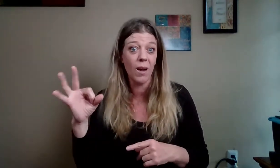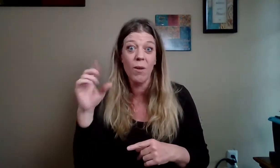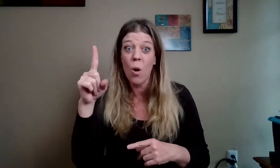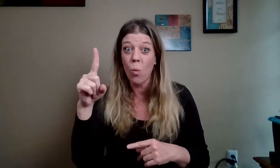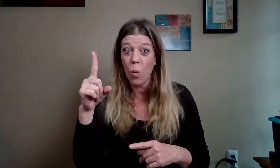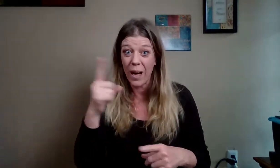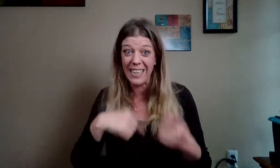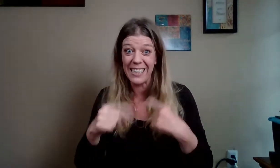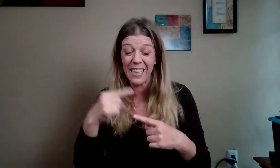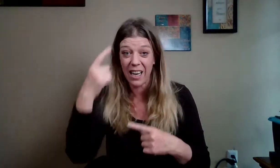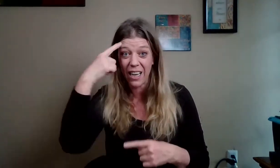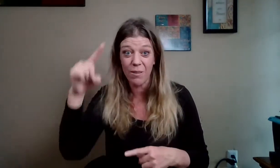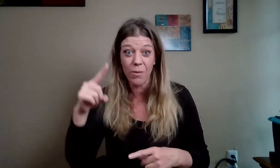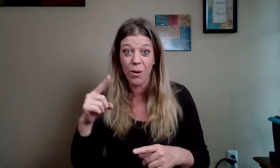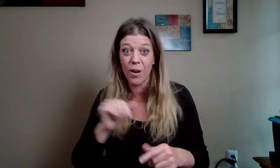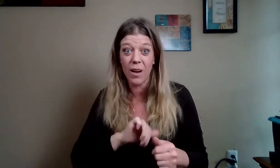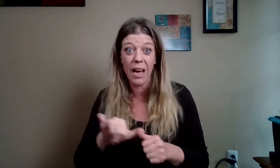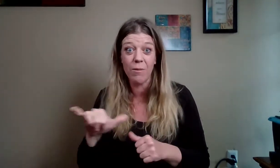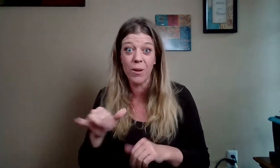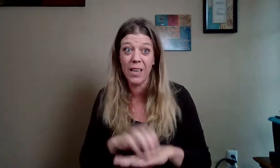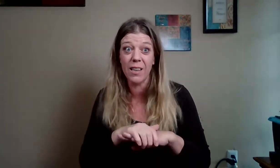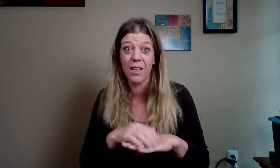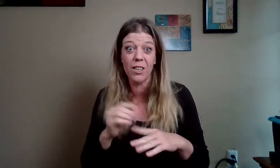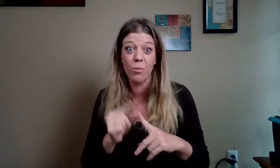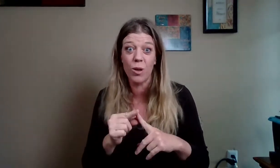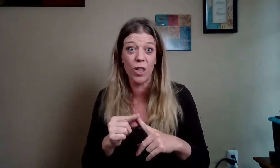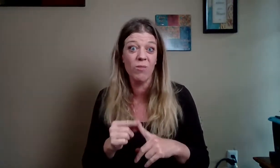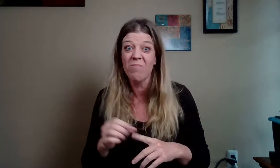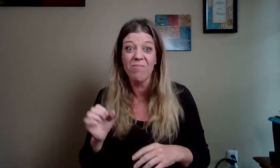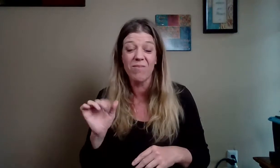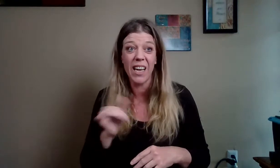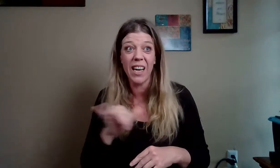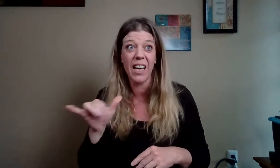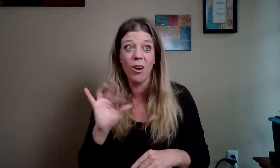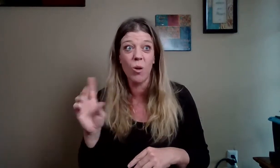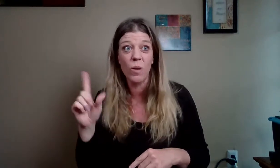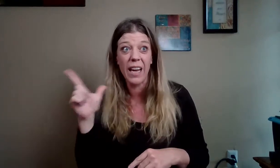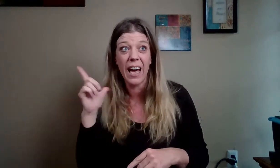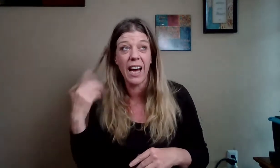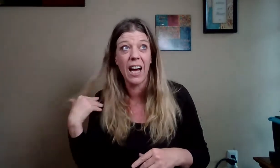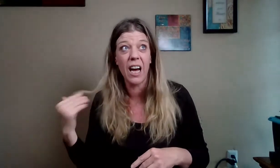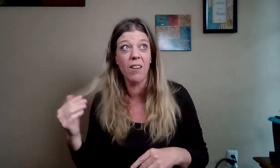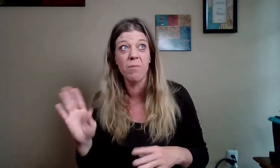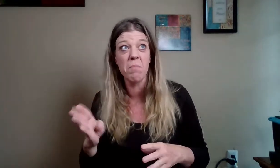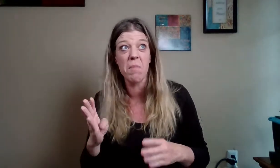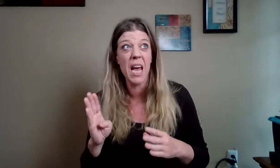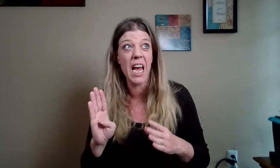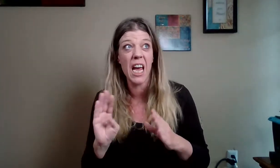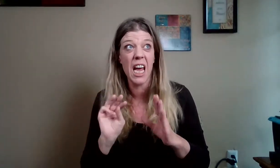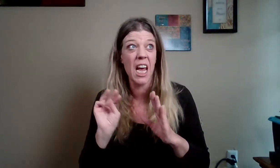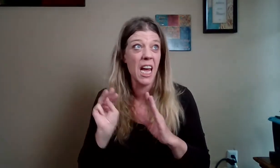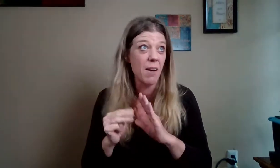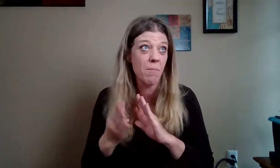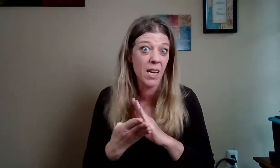of one sign for every English word. They only have